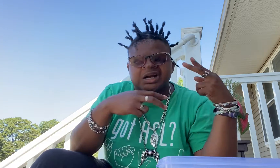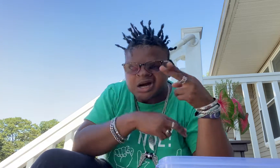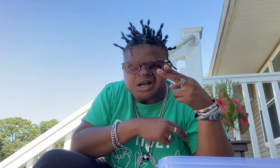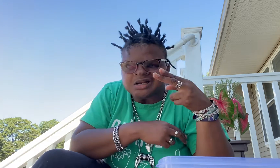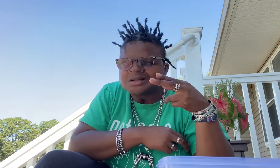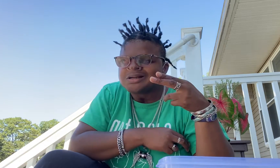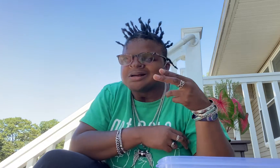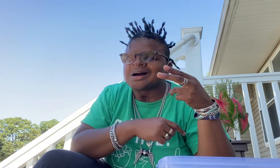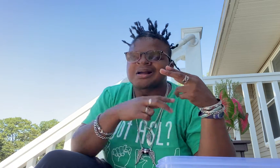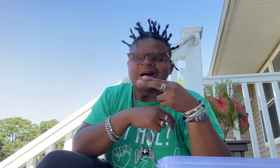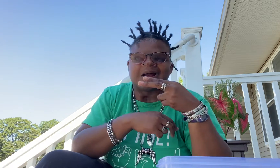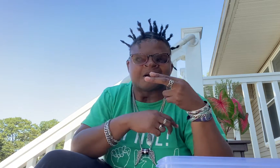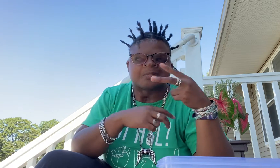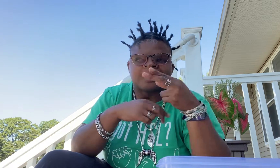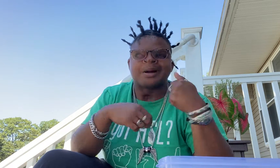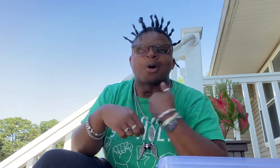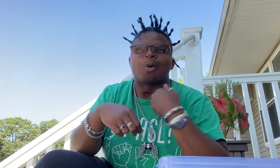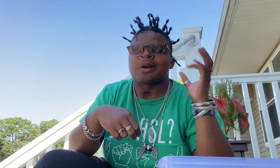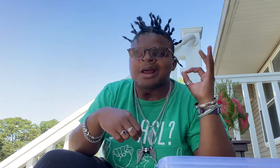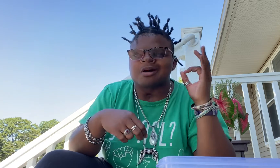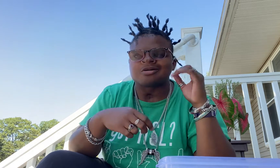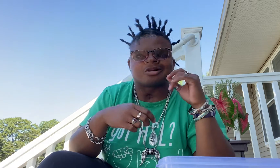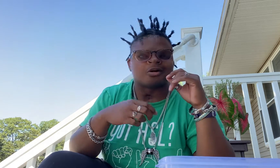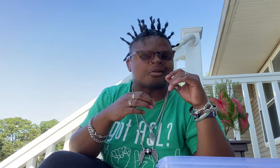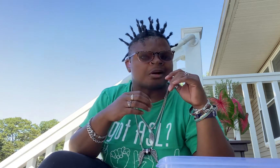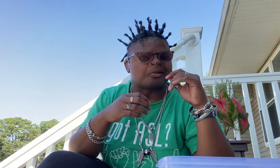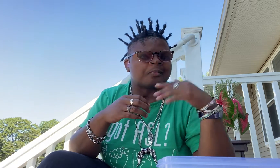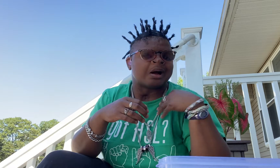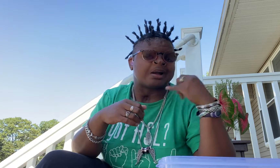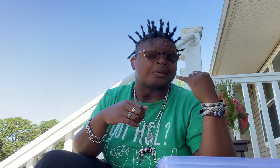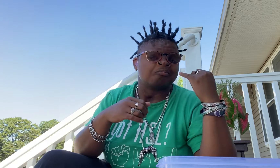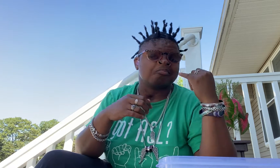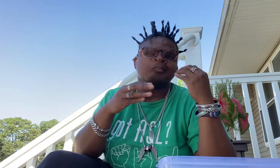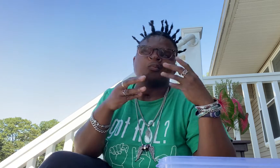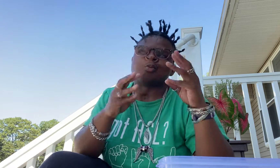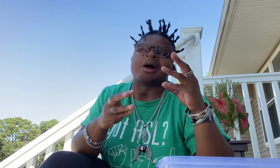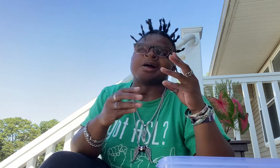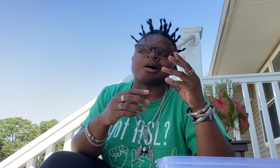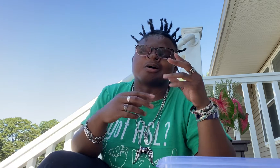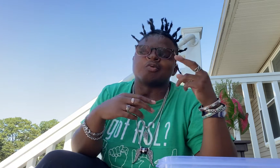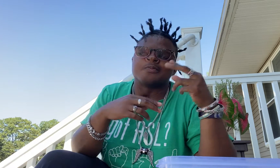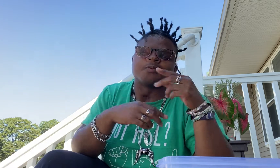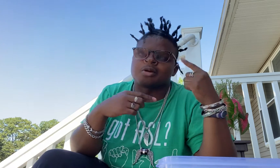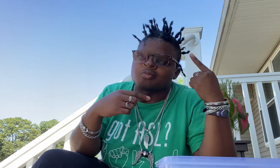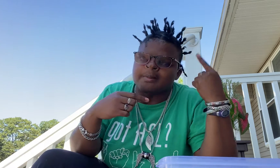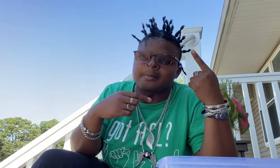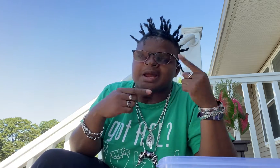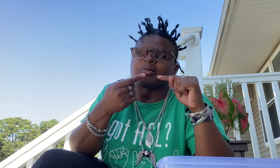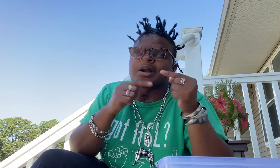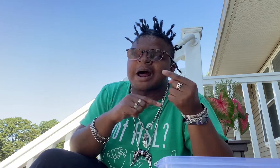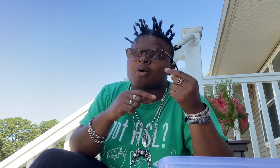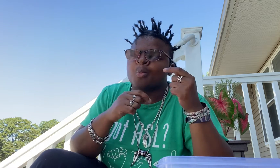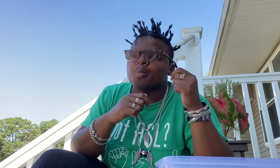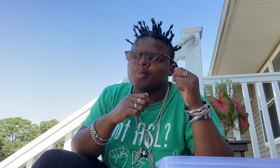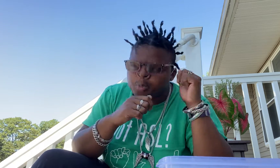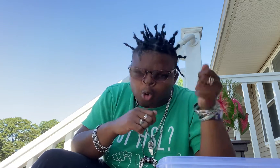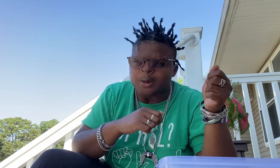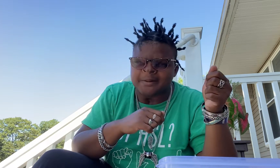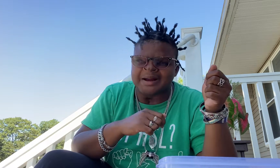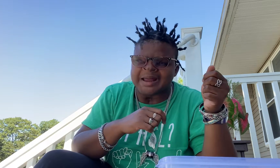cut, I end up cutting my own hair. So it's my way of removing the rubber bands without pulling my hair